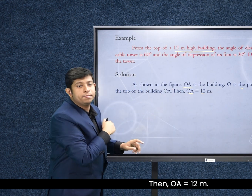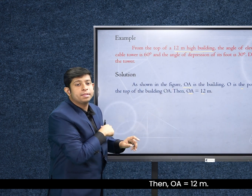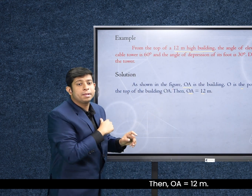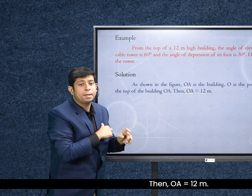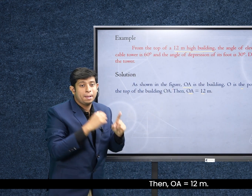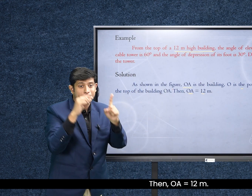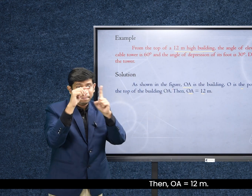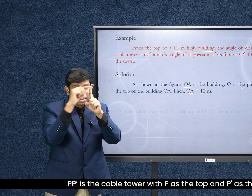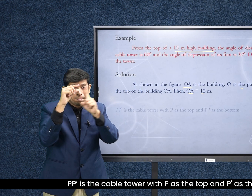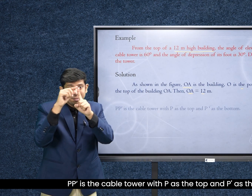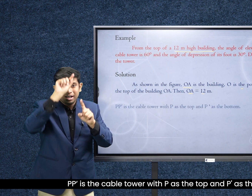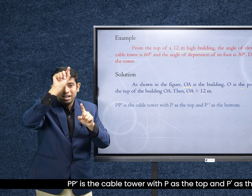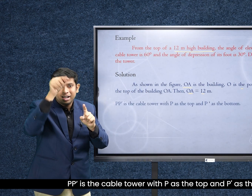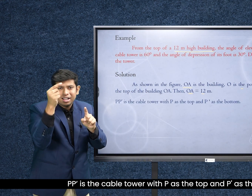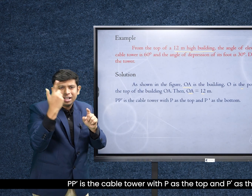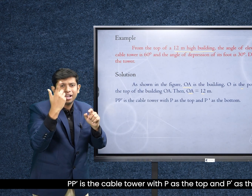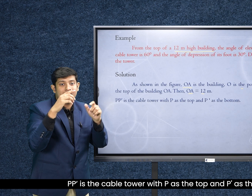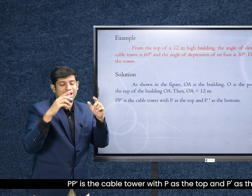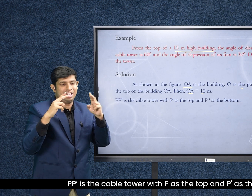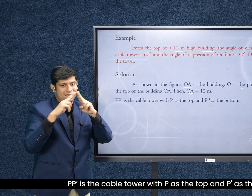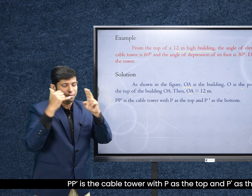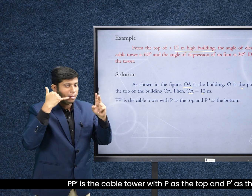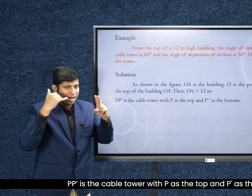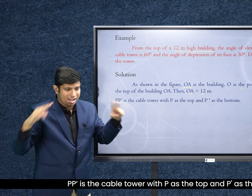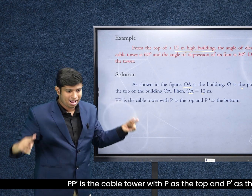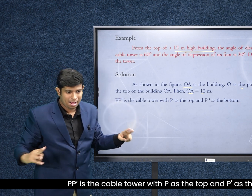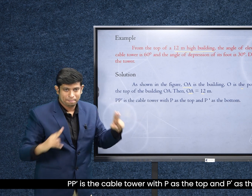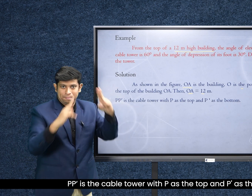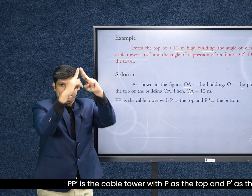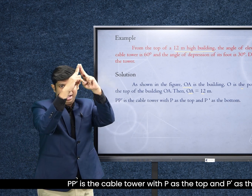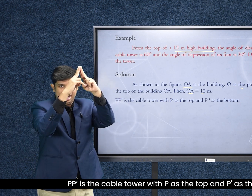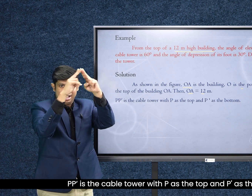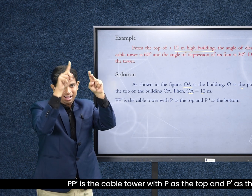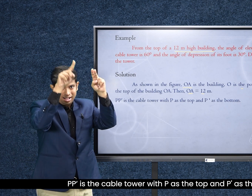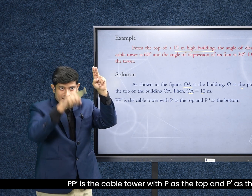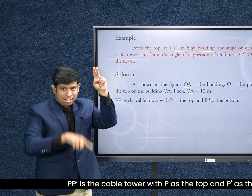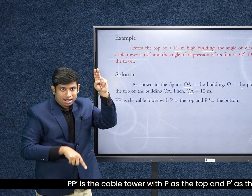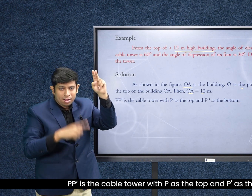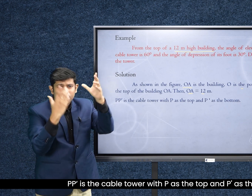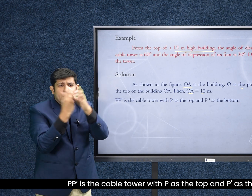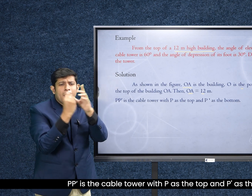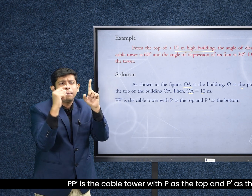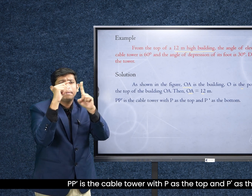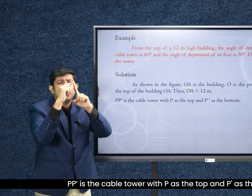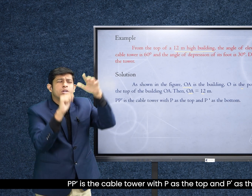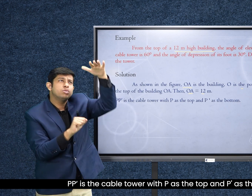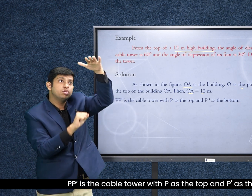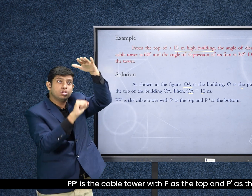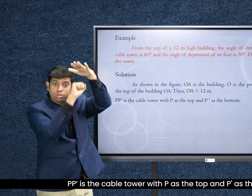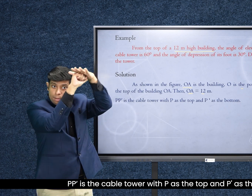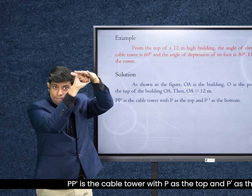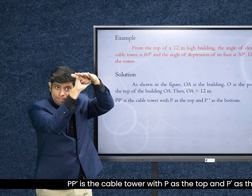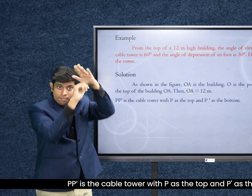P dash is the cable tower with P as the top and P dash as the bottom.